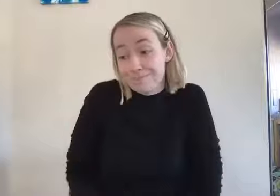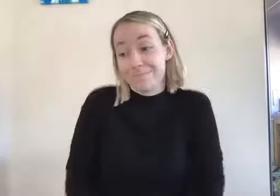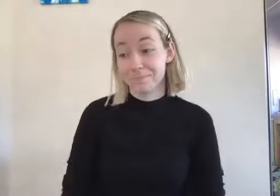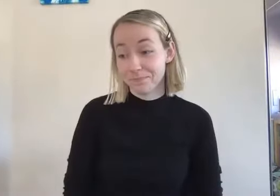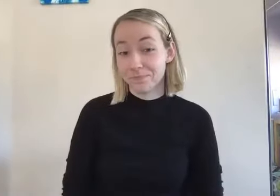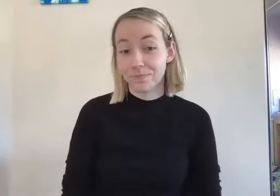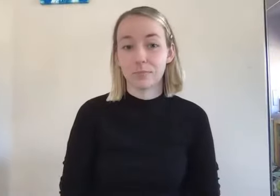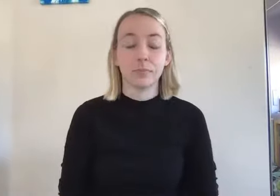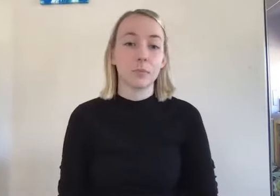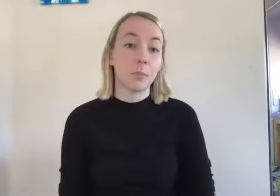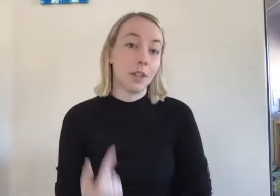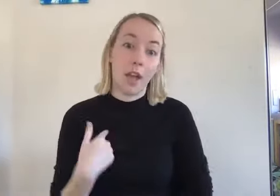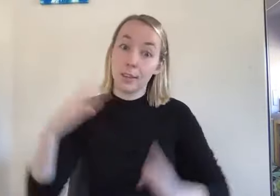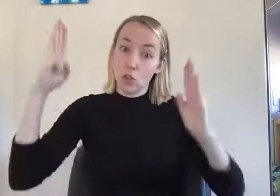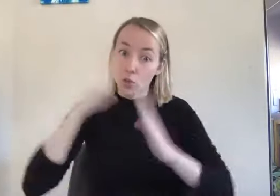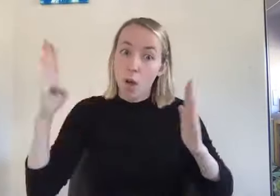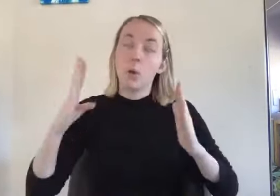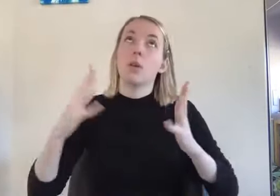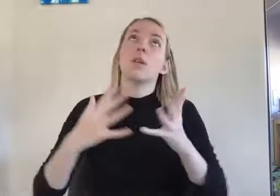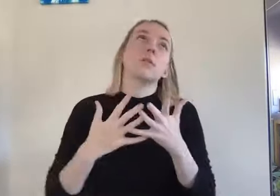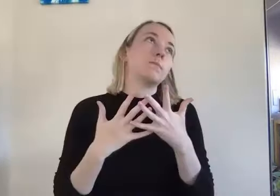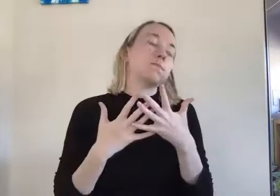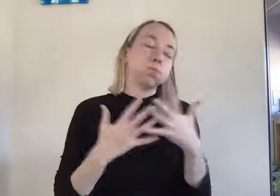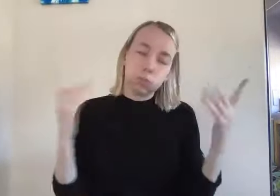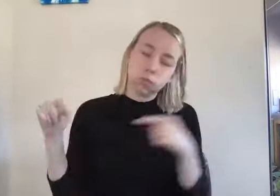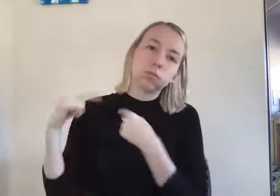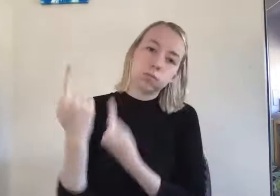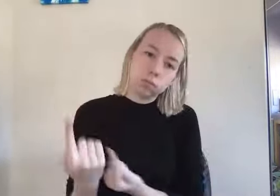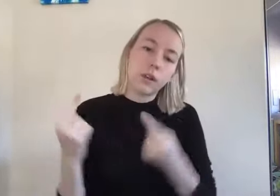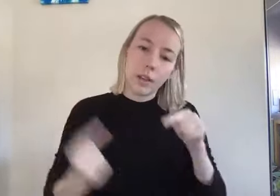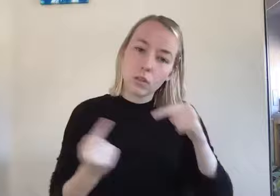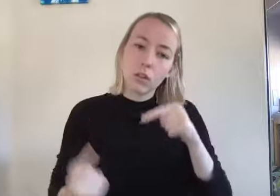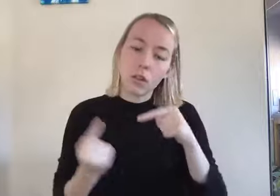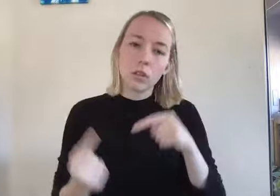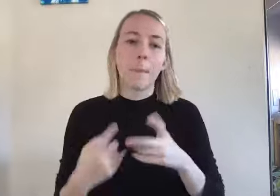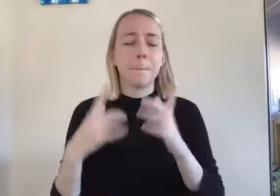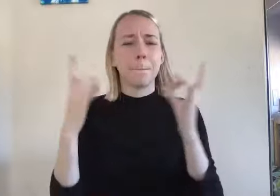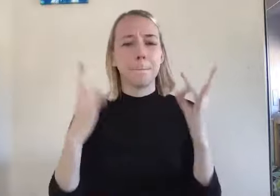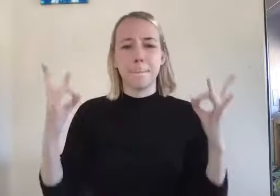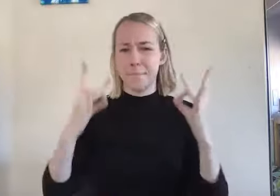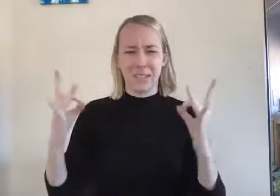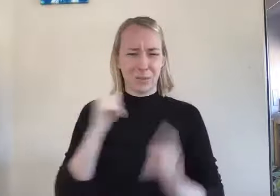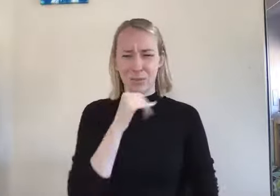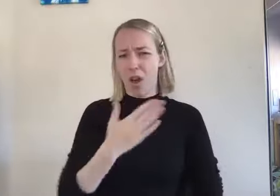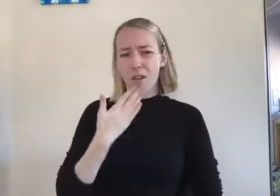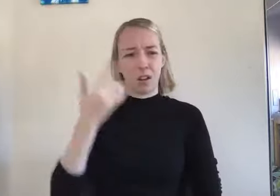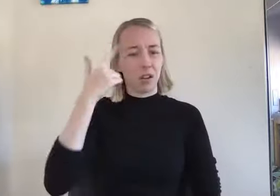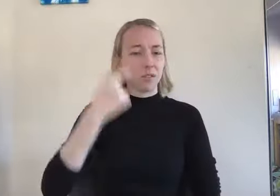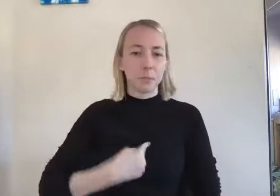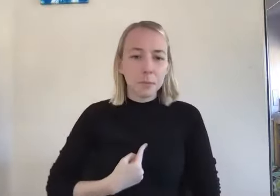say it doesn't work, okay? I had trouble with a lot of stuff in my life before I made the amends. Meditation was not a good thing